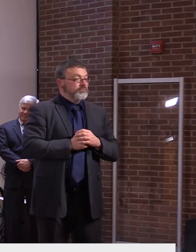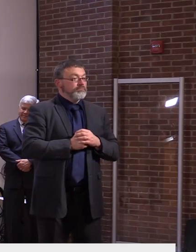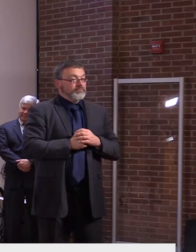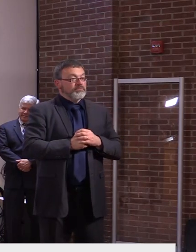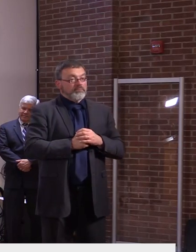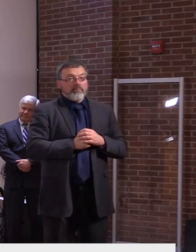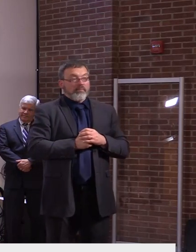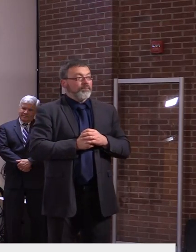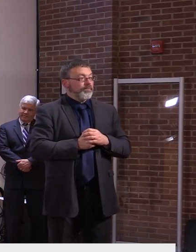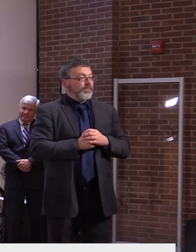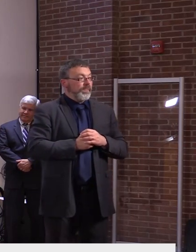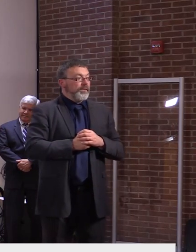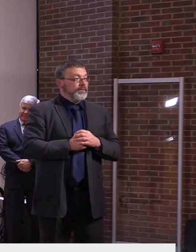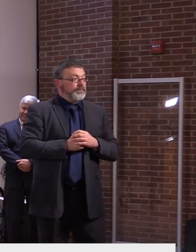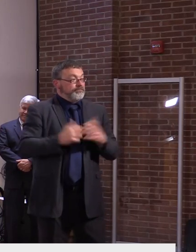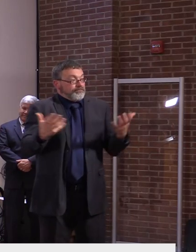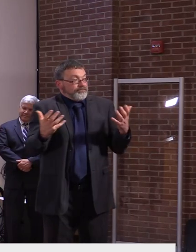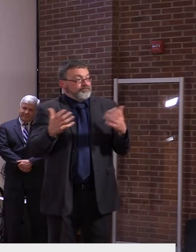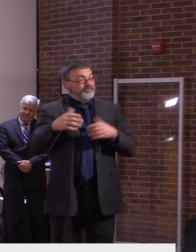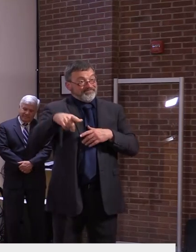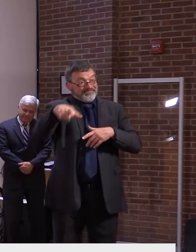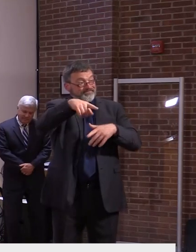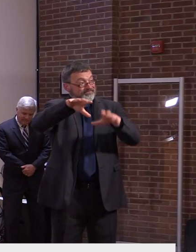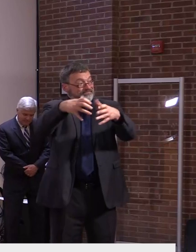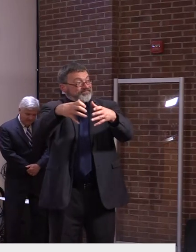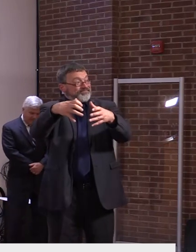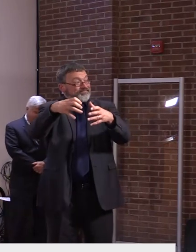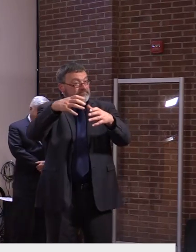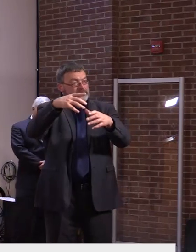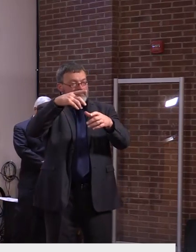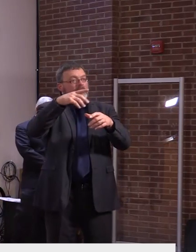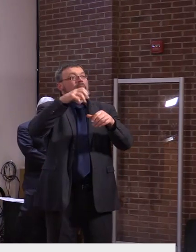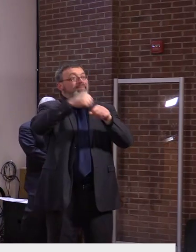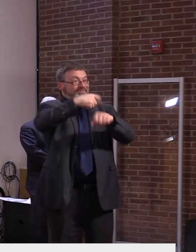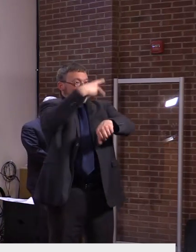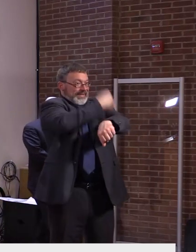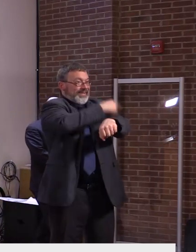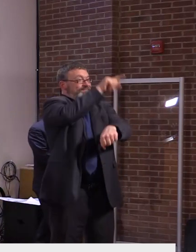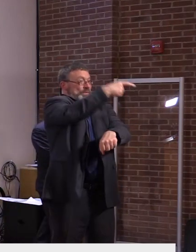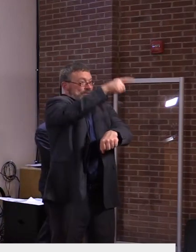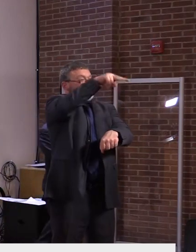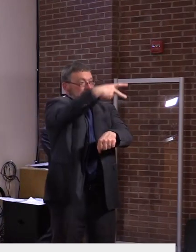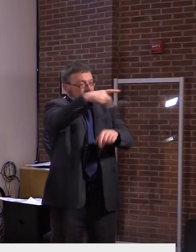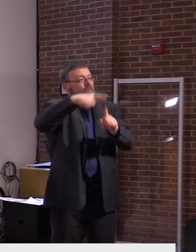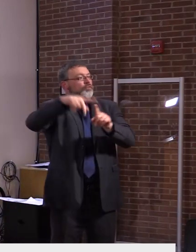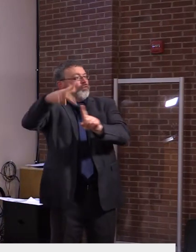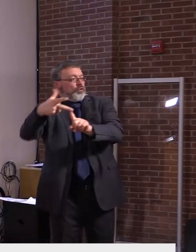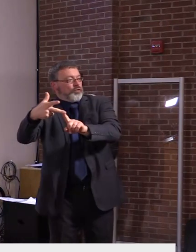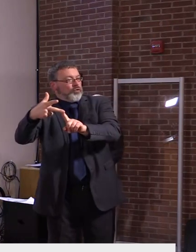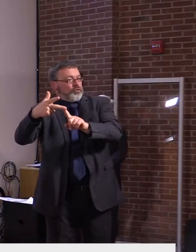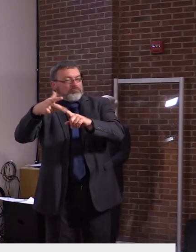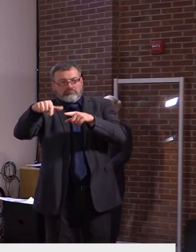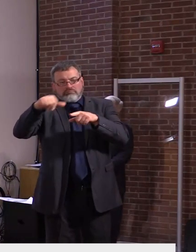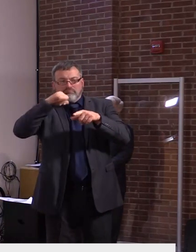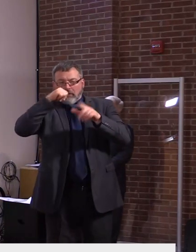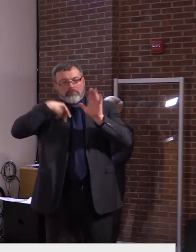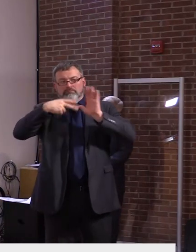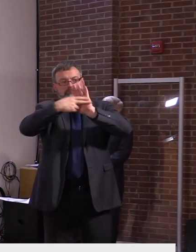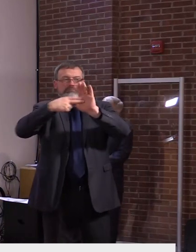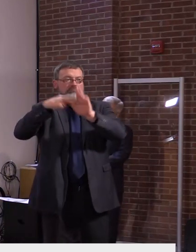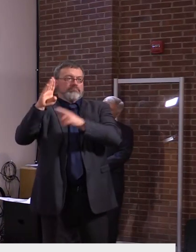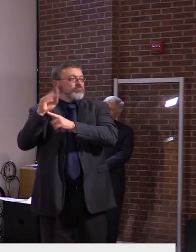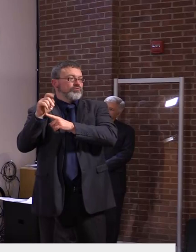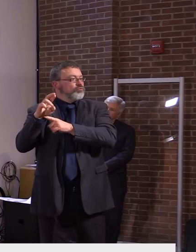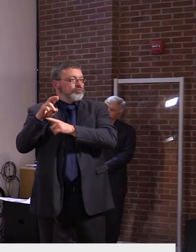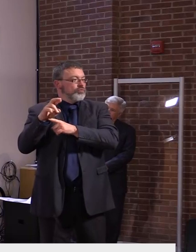That is a very high-risk population, regardless. So just to give you that caution, they're